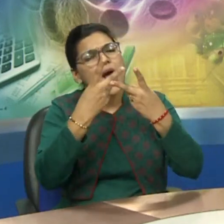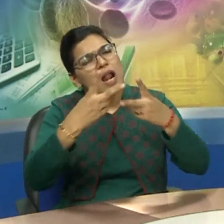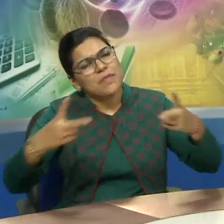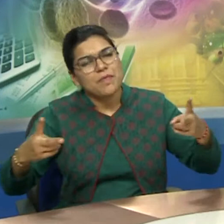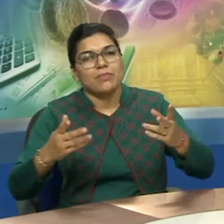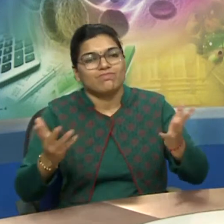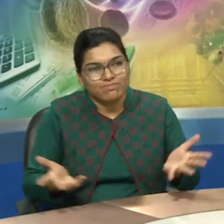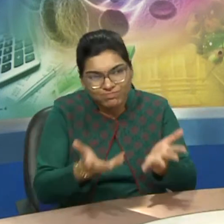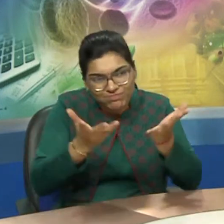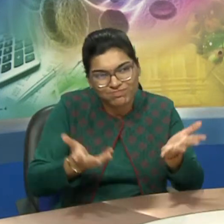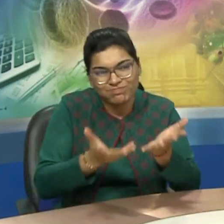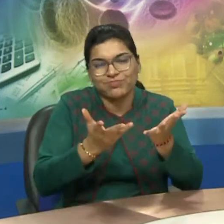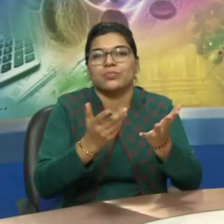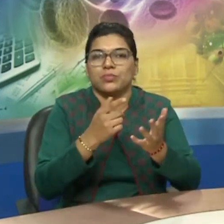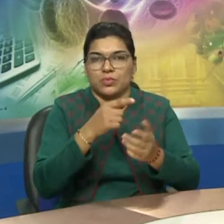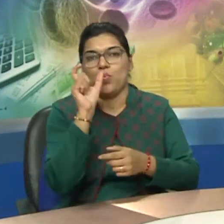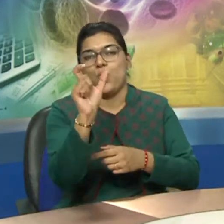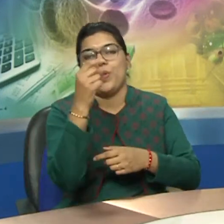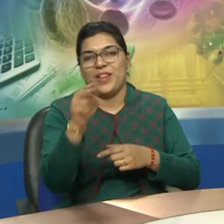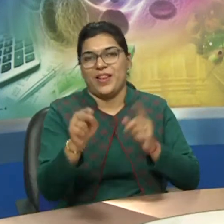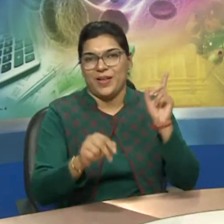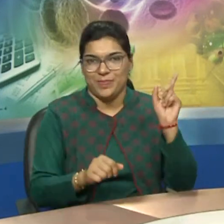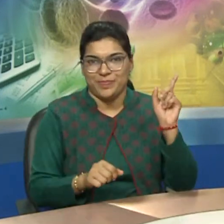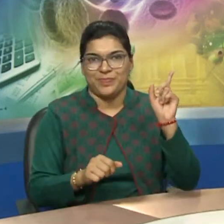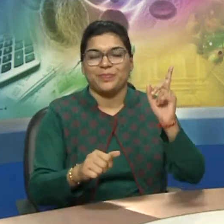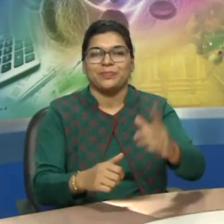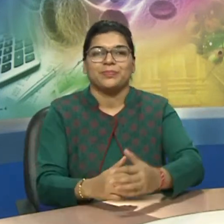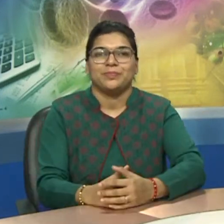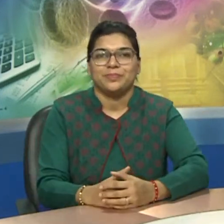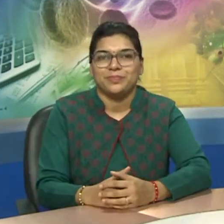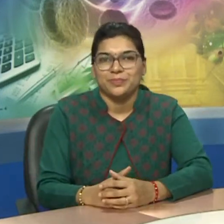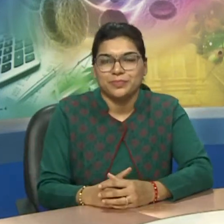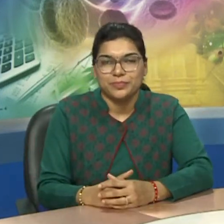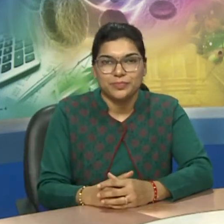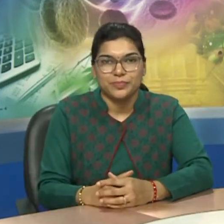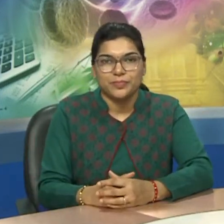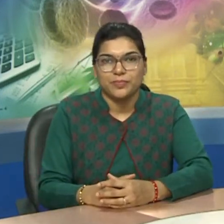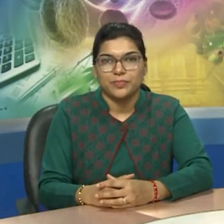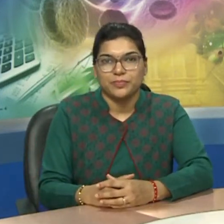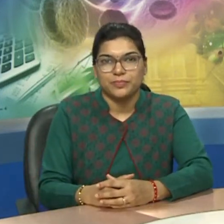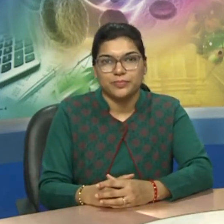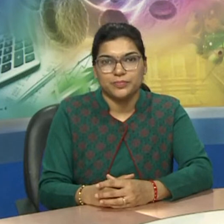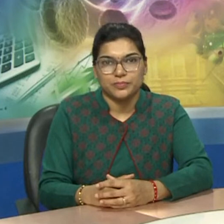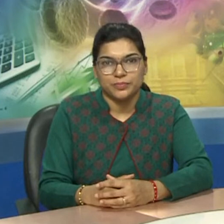So for all such behavior, we use this word courteous.